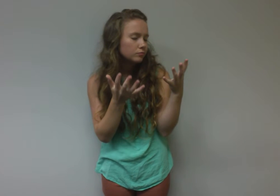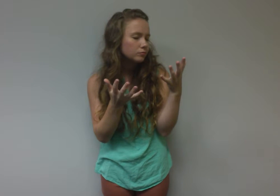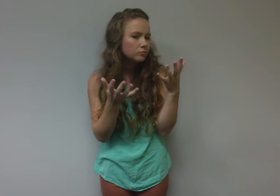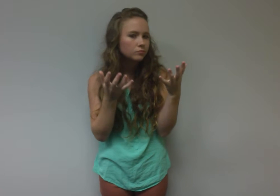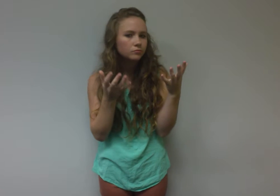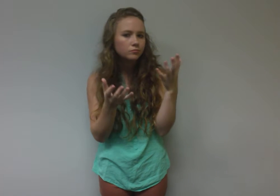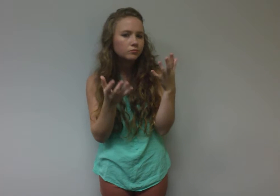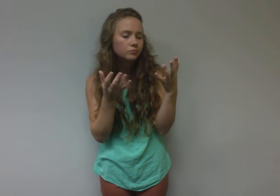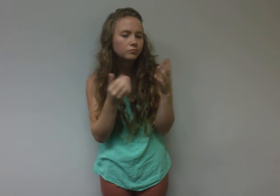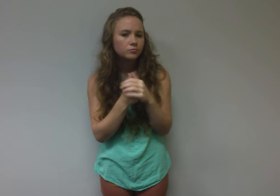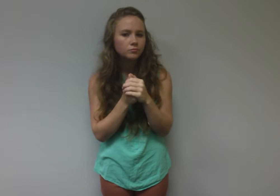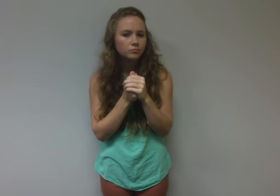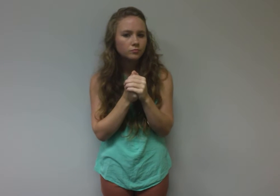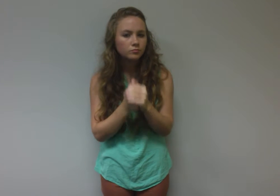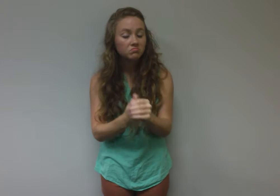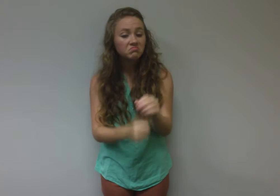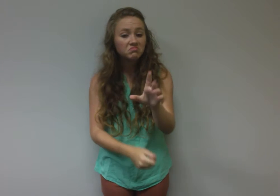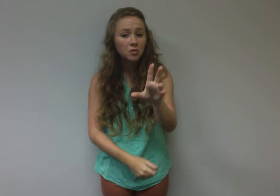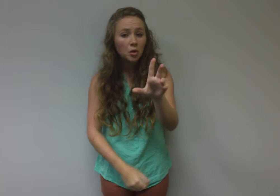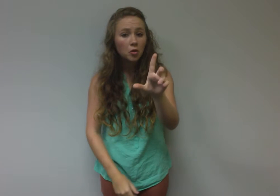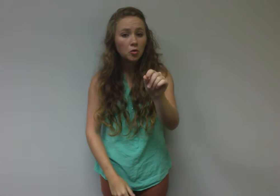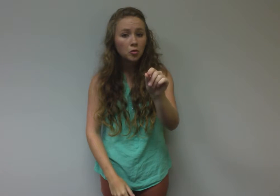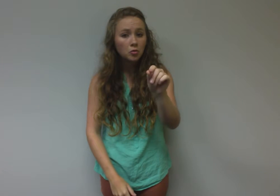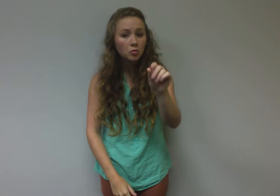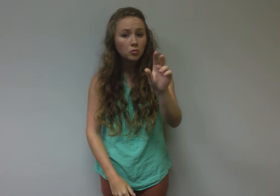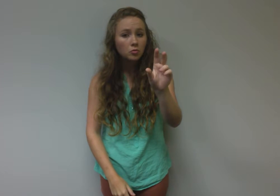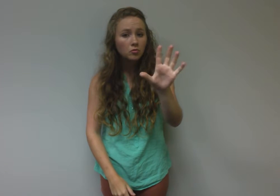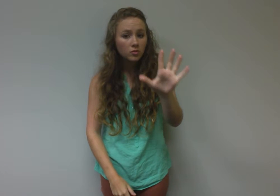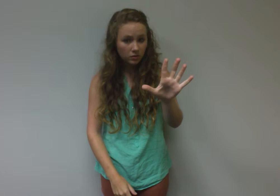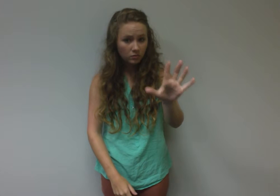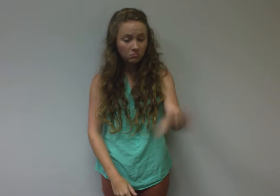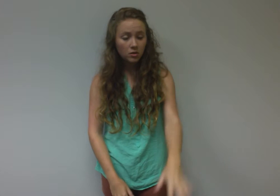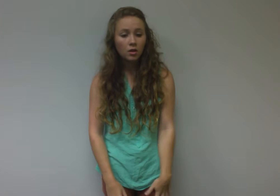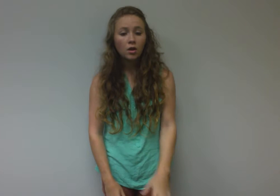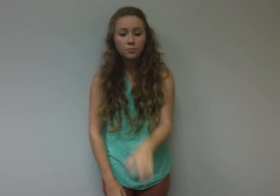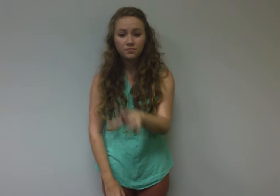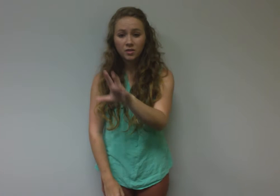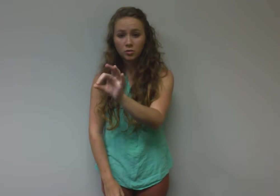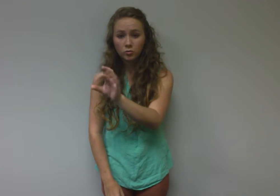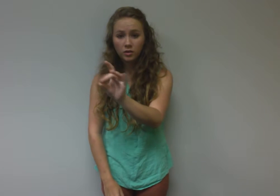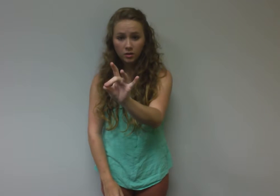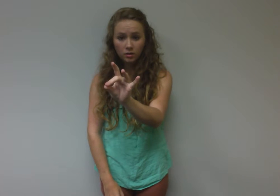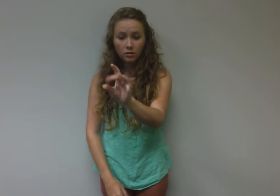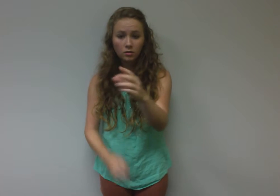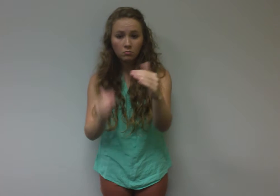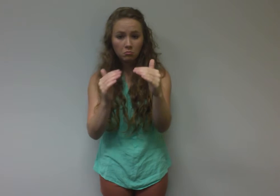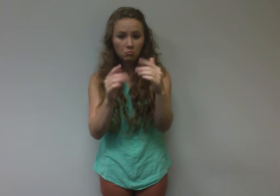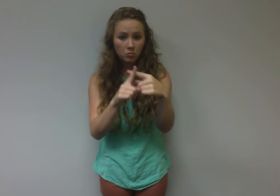word for it. 18 plus 7 is 25. 28 plus 7 is equal to 35, which